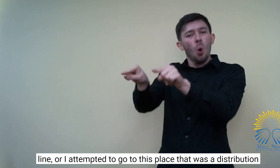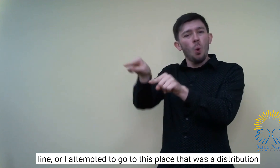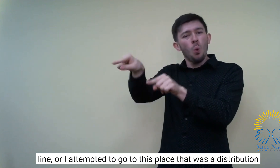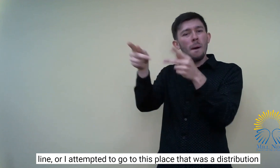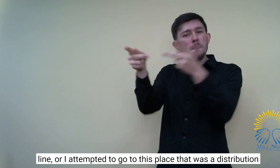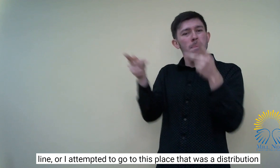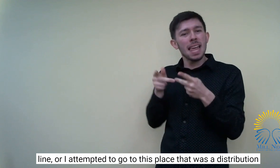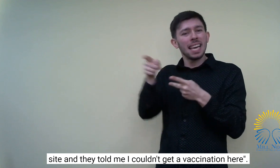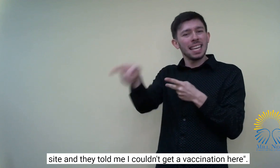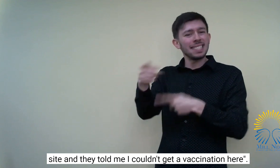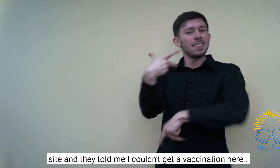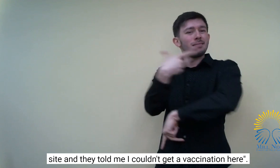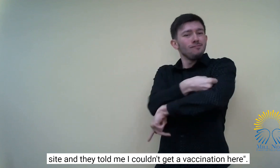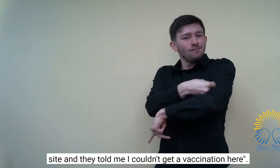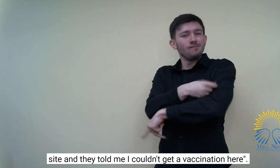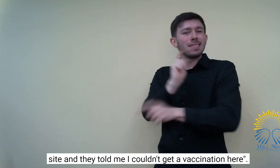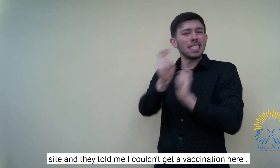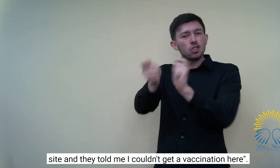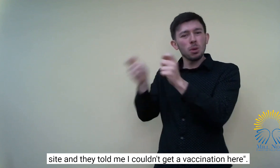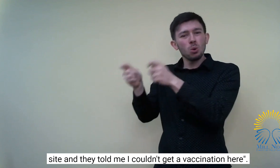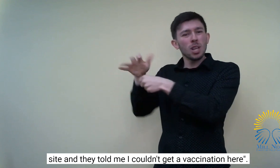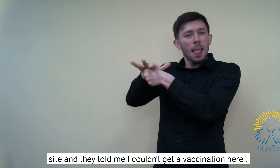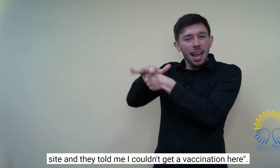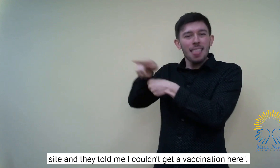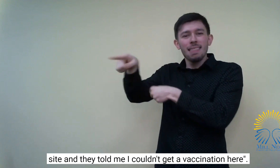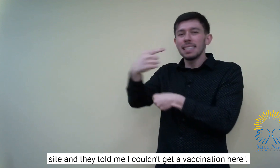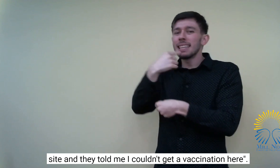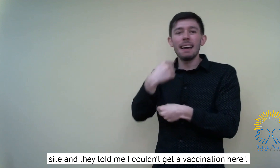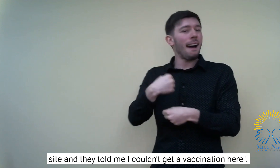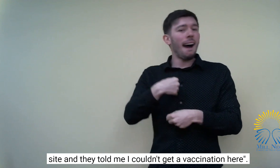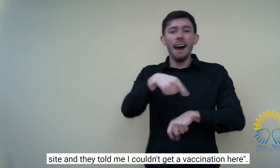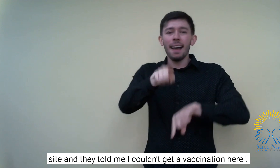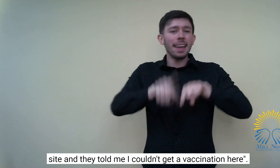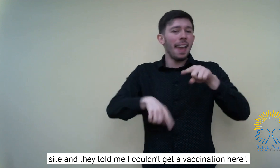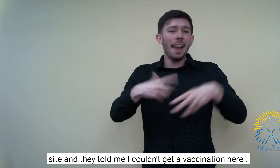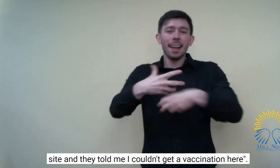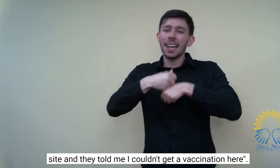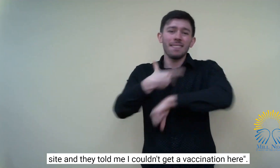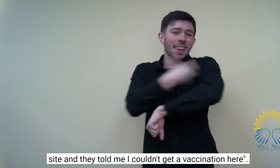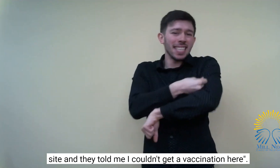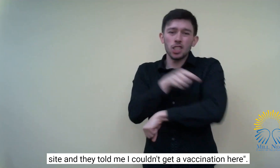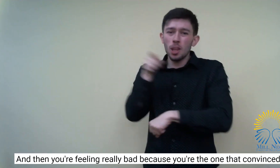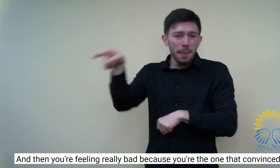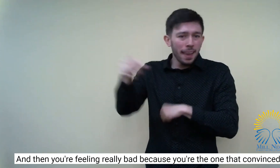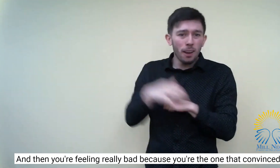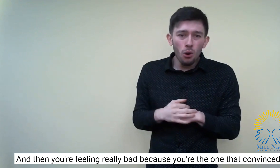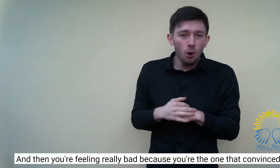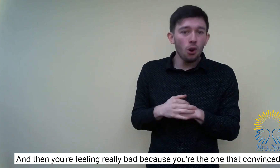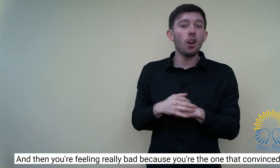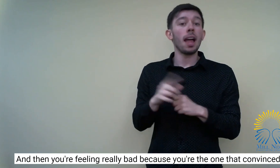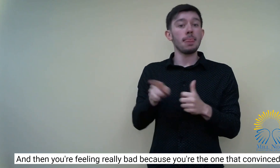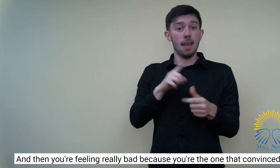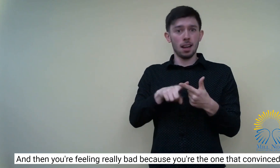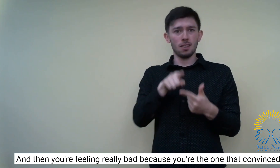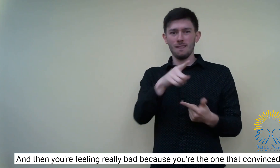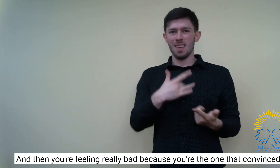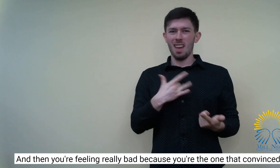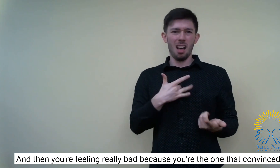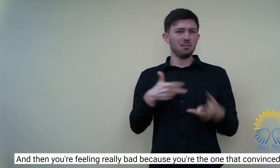distribution site, and they told me I couldn't get a vaccination here. And then you're feeling really bad because you're the one